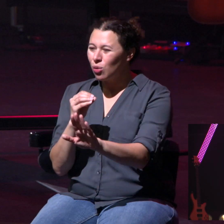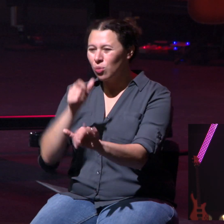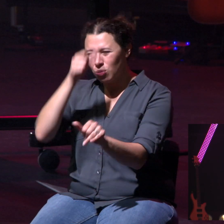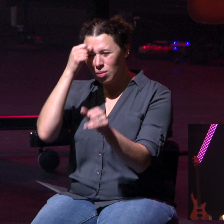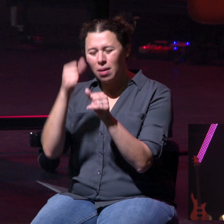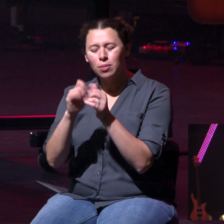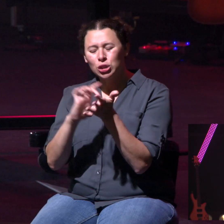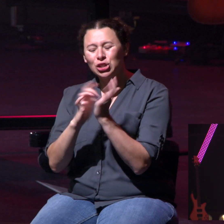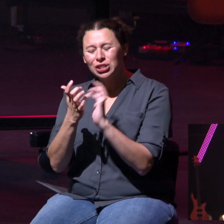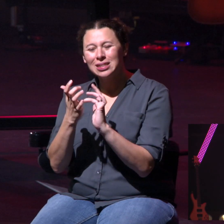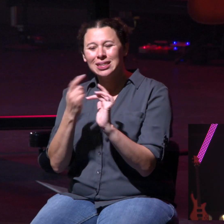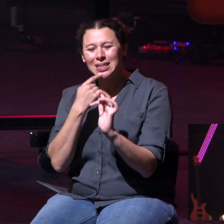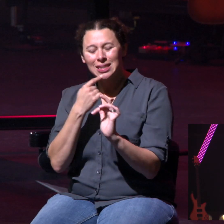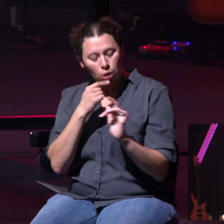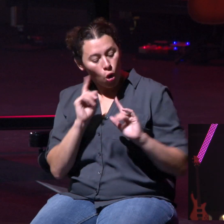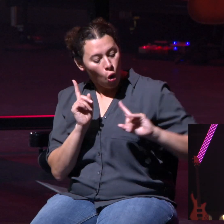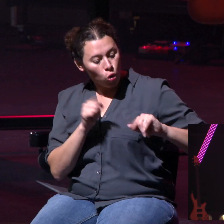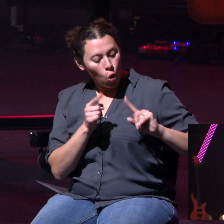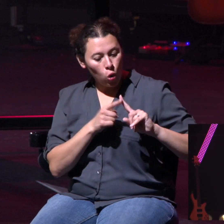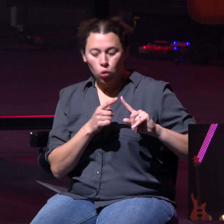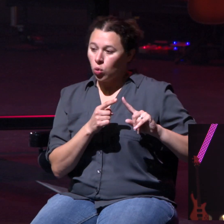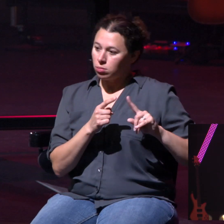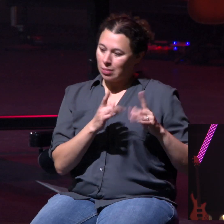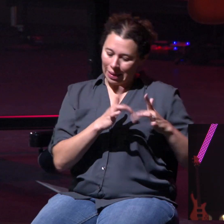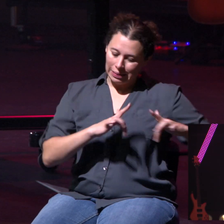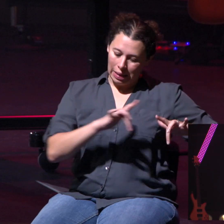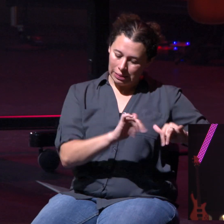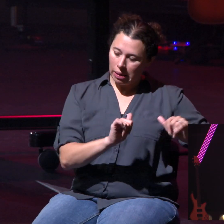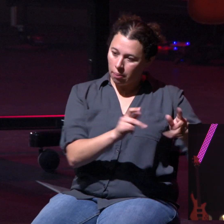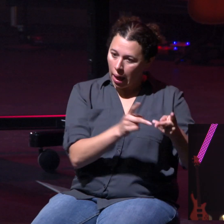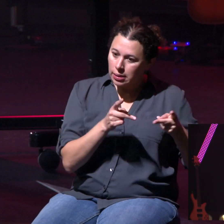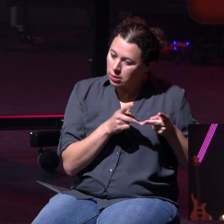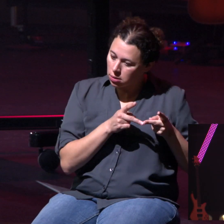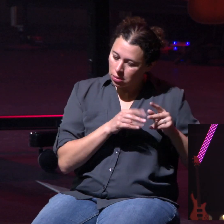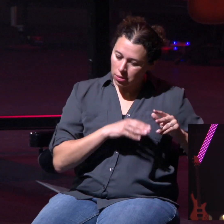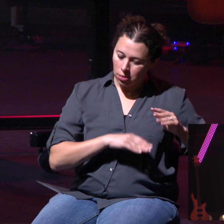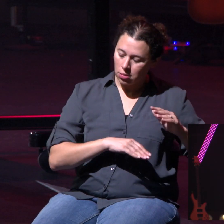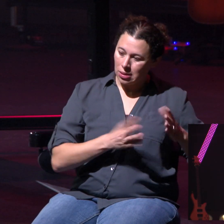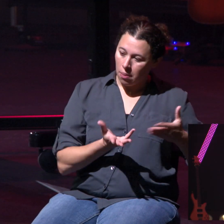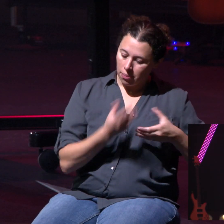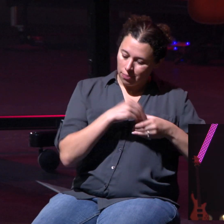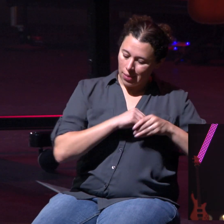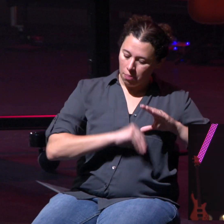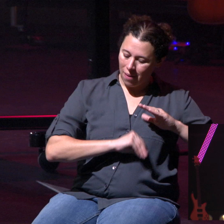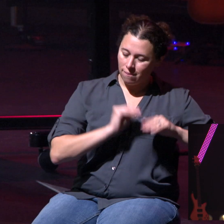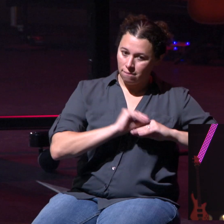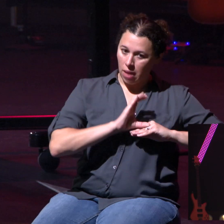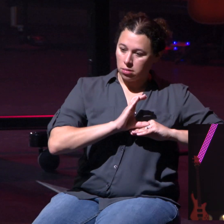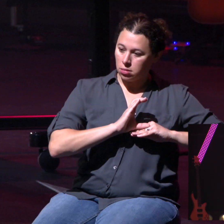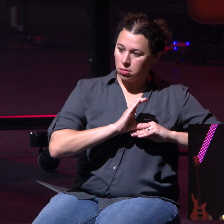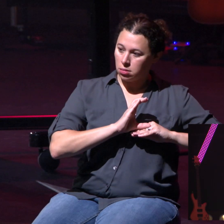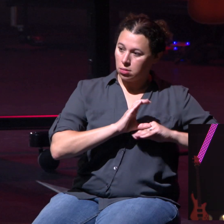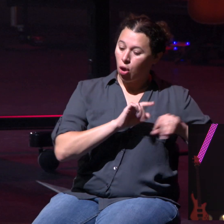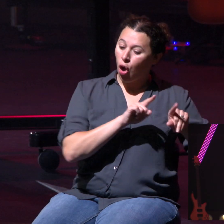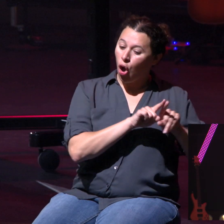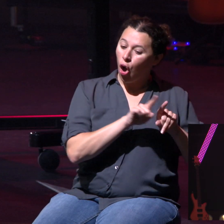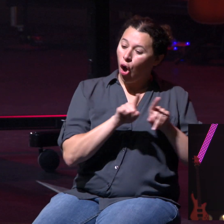filled, and so that we can be filled in return. You know what that's called? It's a rhythm of